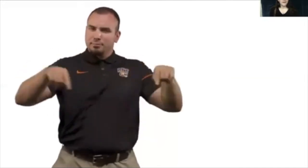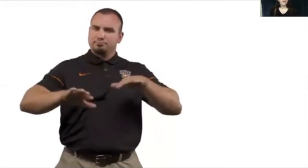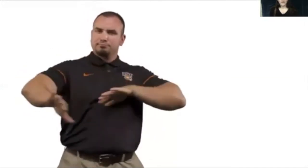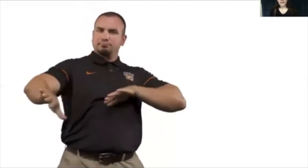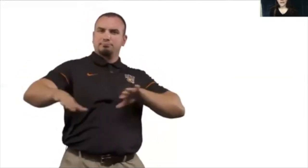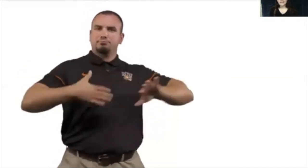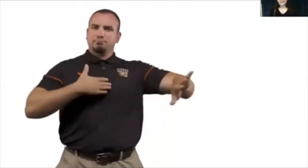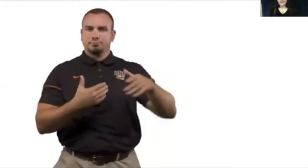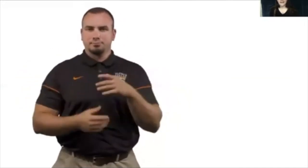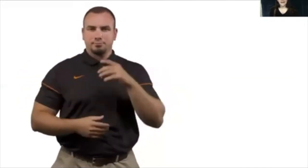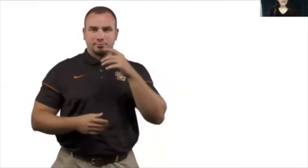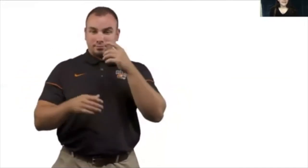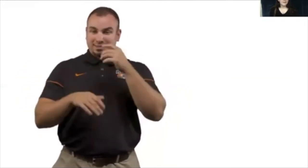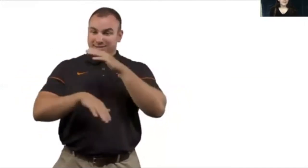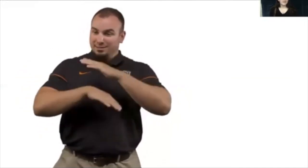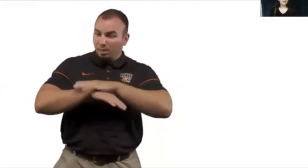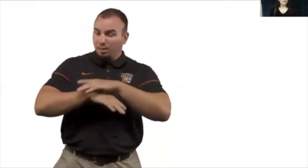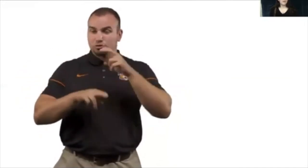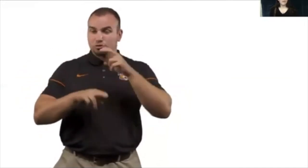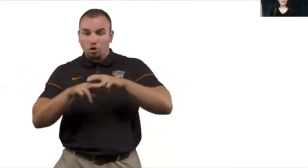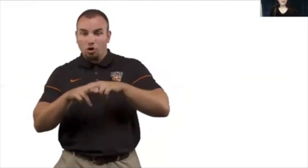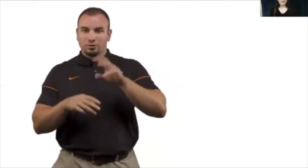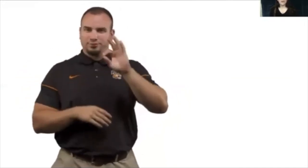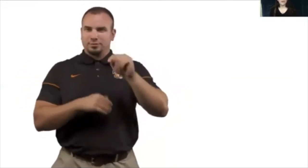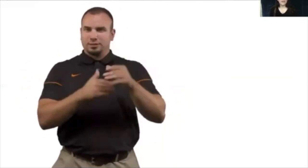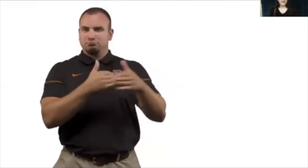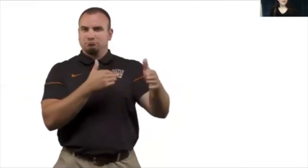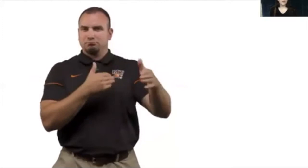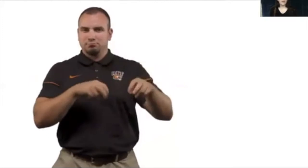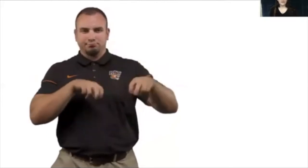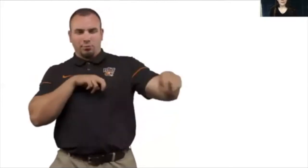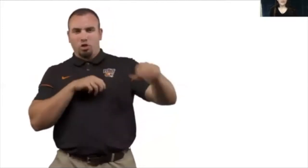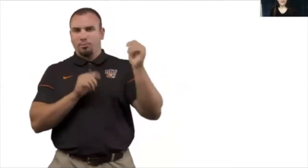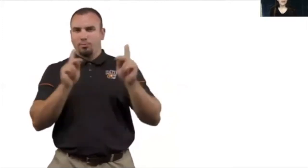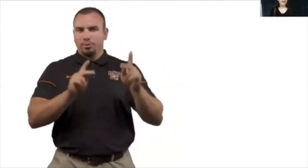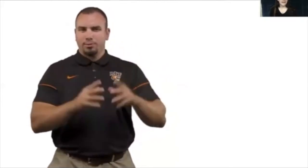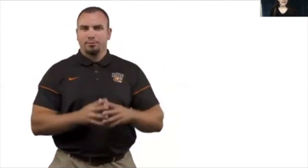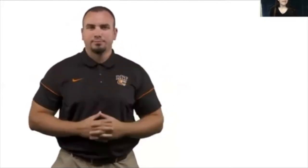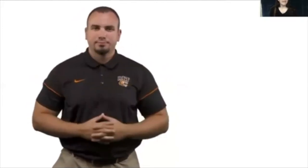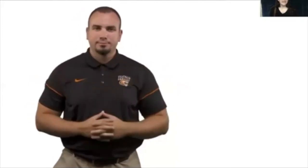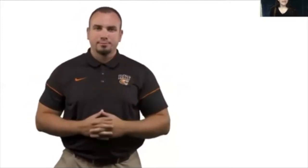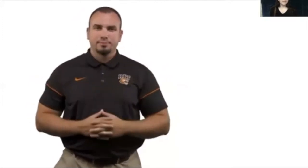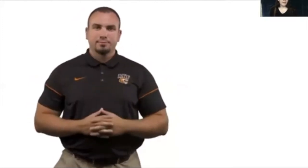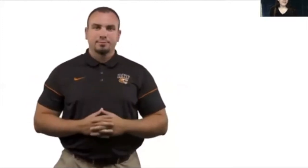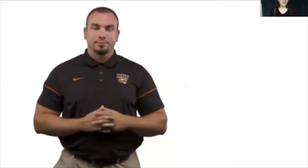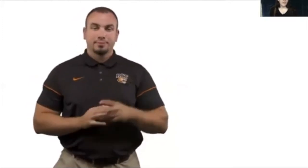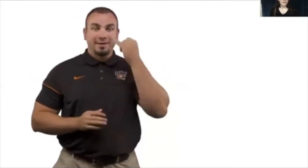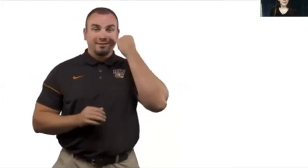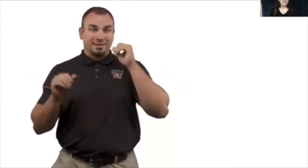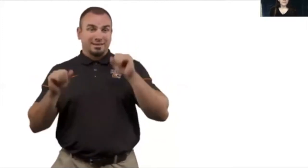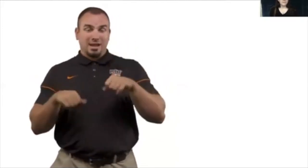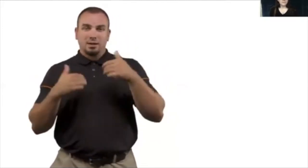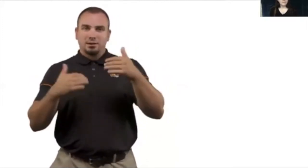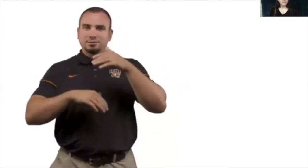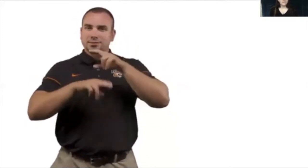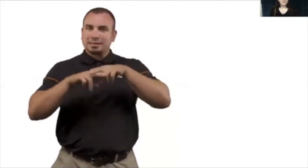If you're working and studying at any tables in a room with more people, make sure you're sitting farther away from each other, again, 6 feet away from other people.